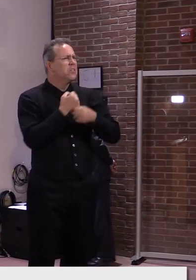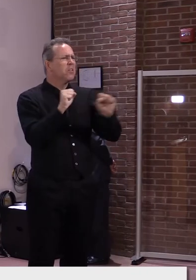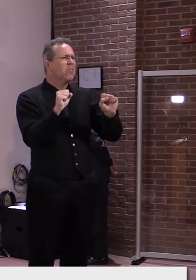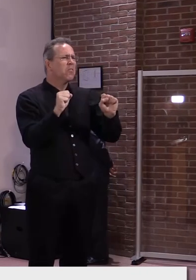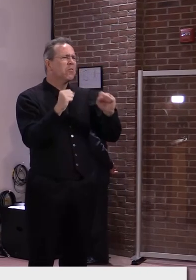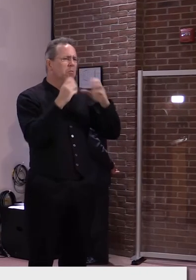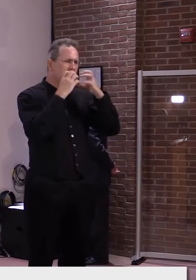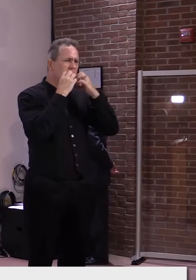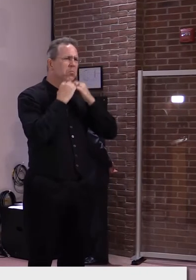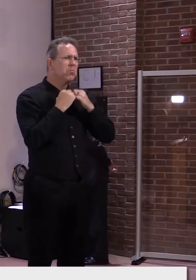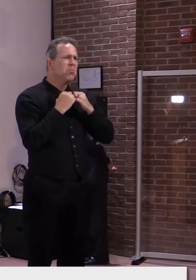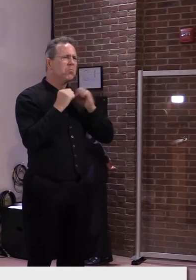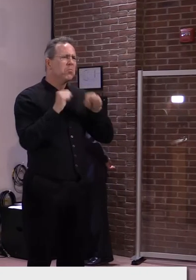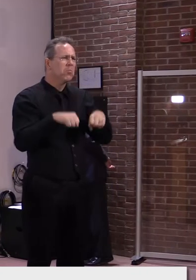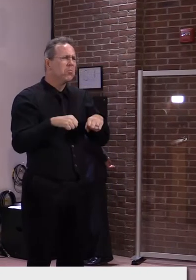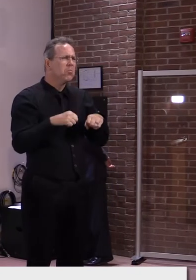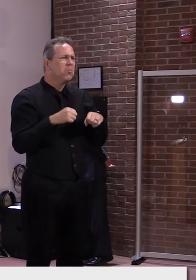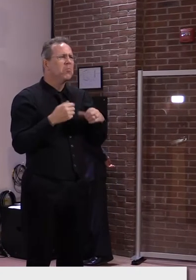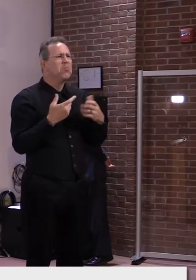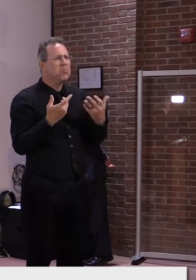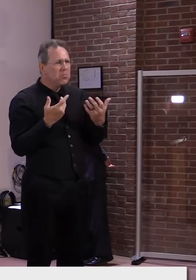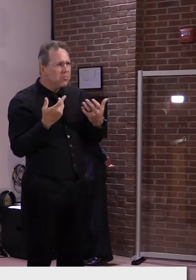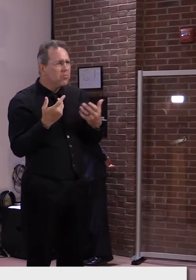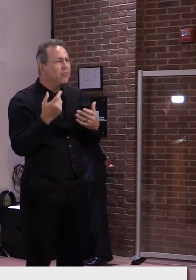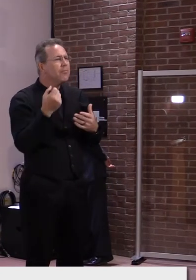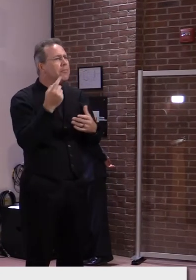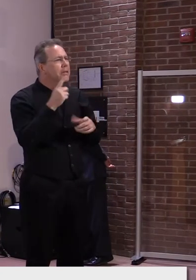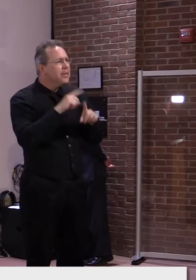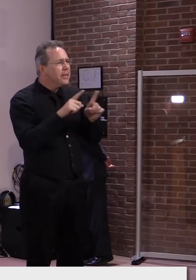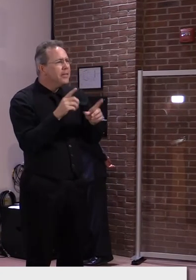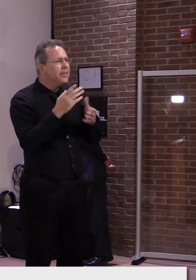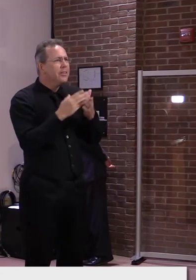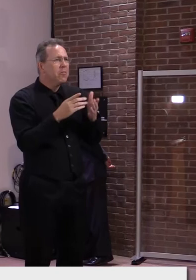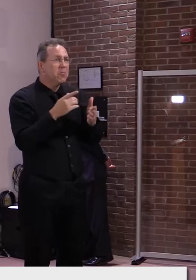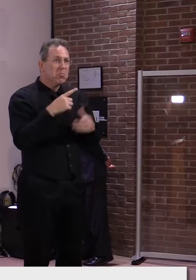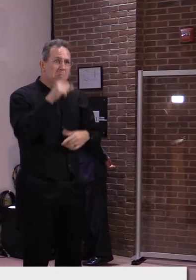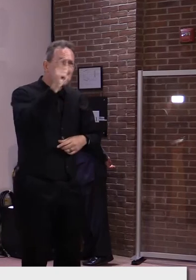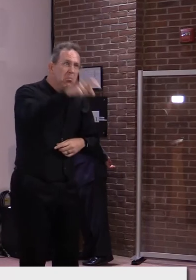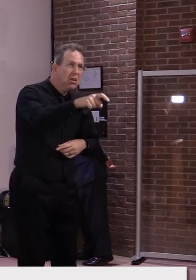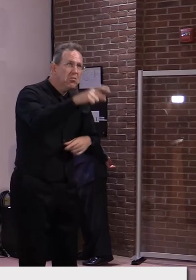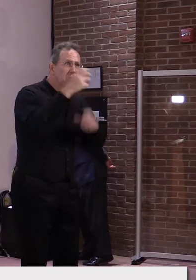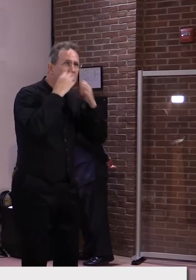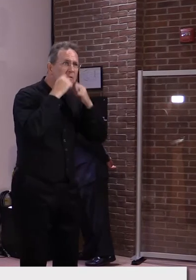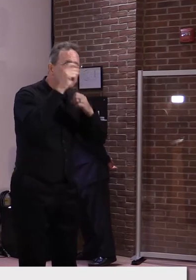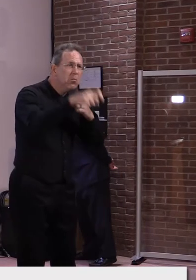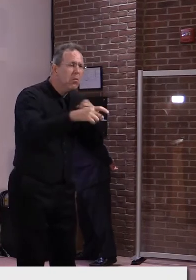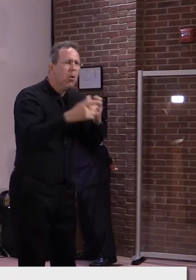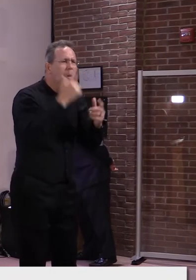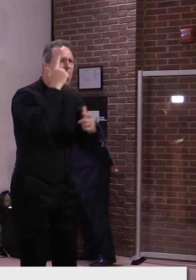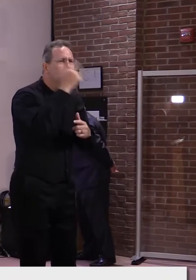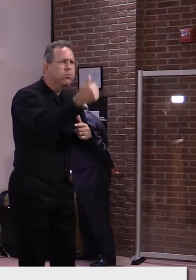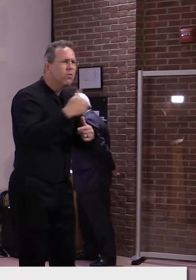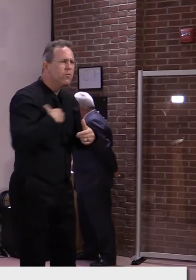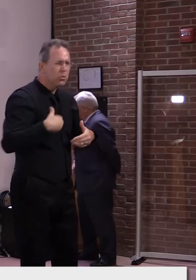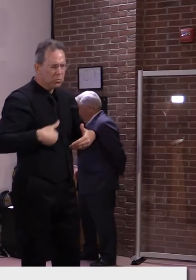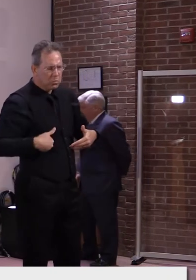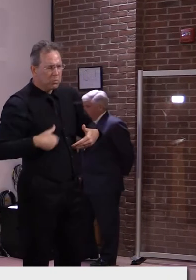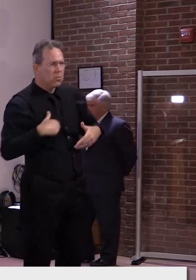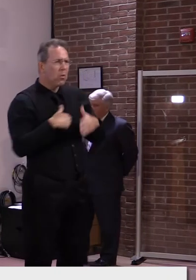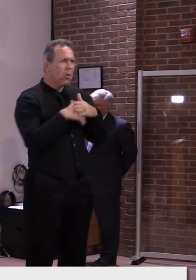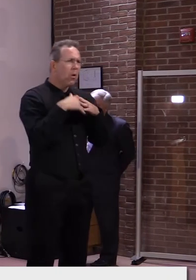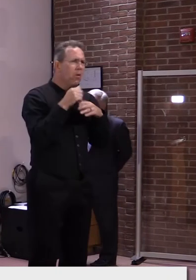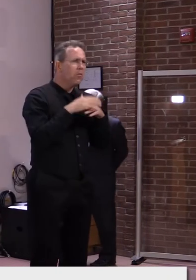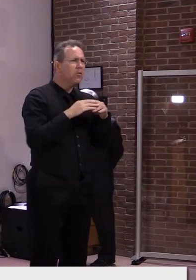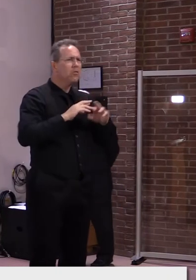the space to do what they feel is right for them. And they'll come around eventually. But sometimes you have to